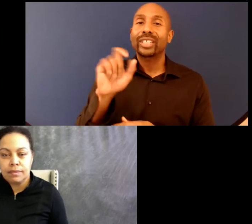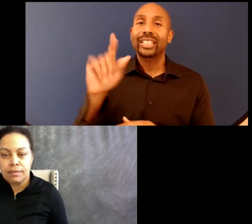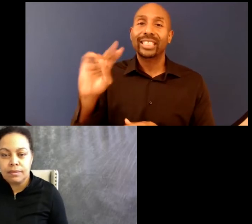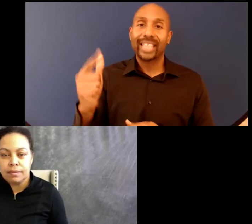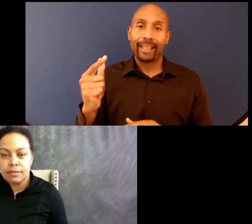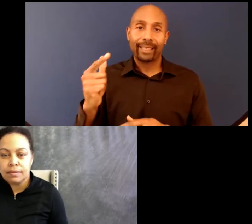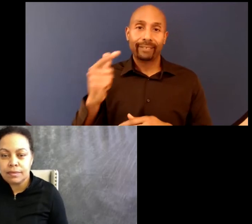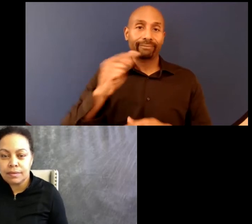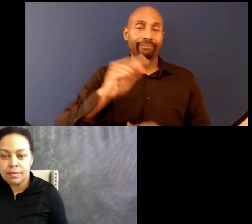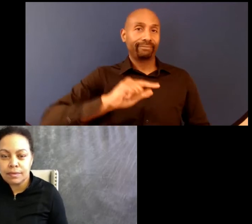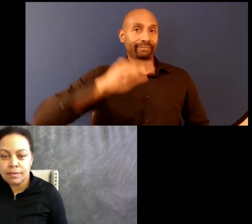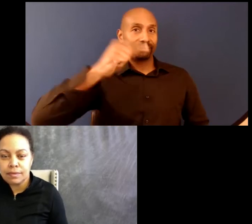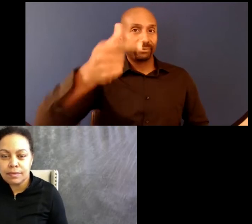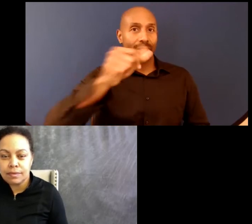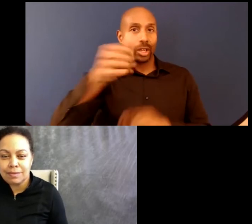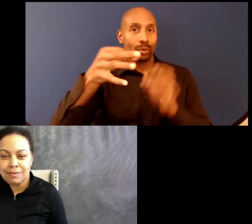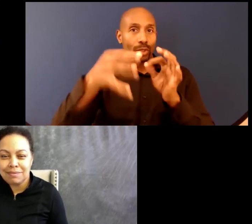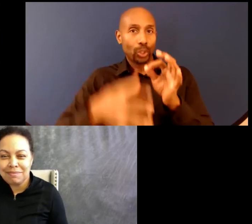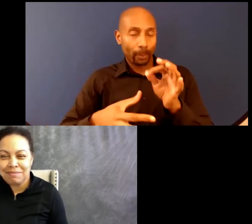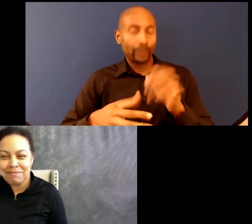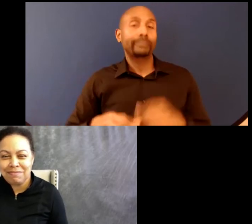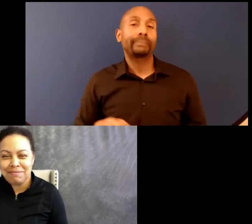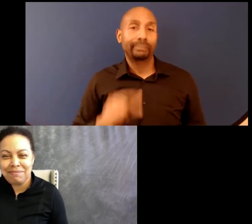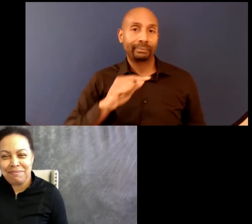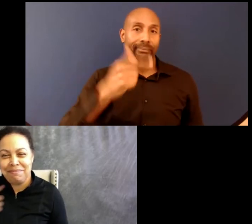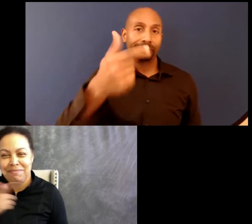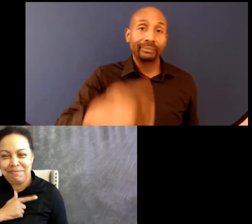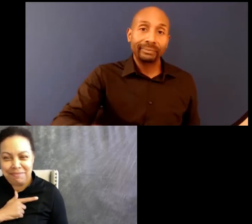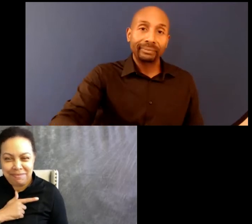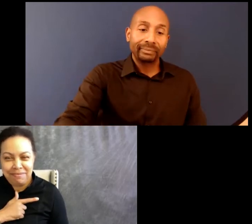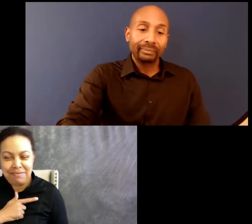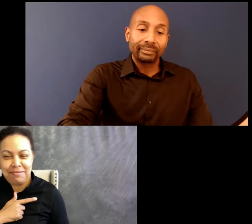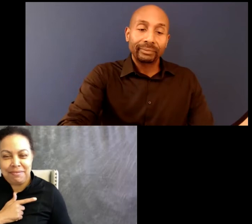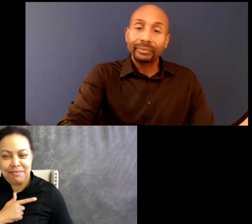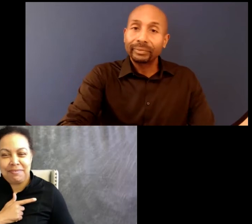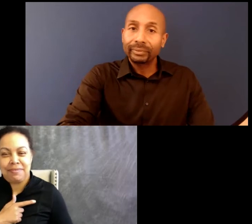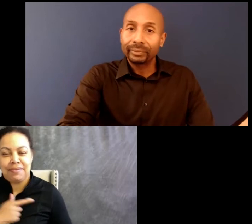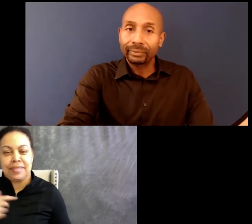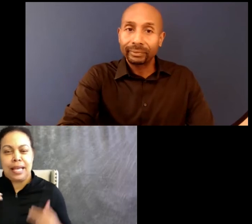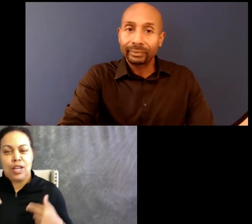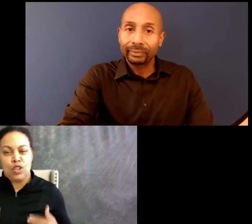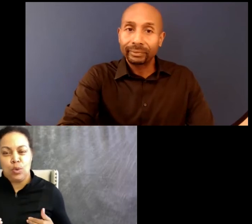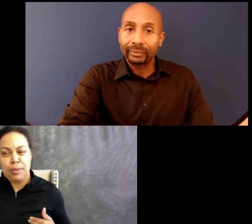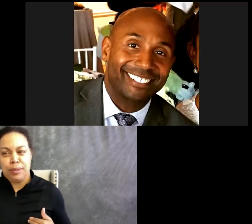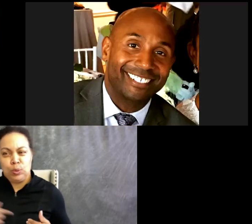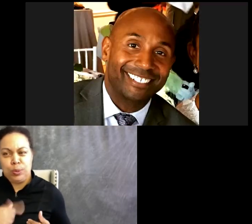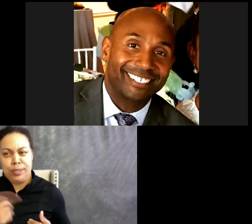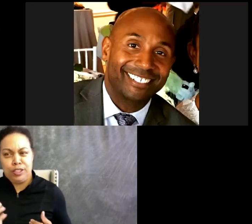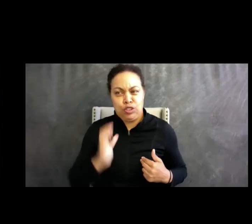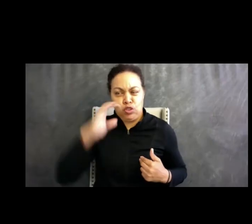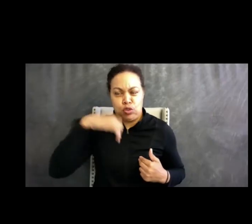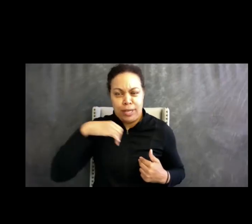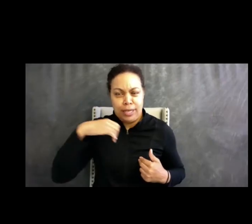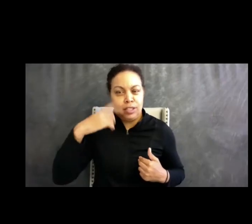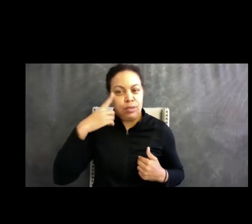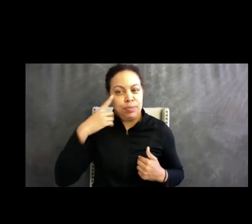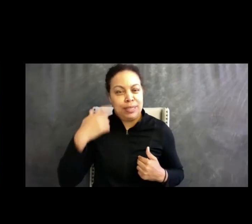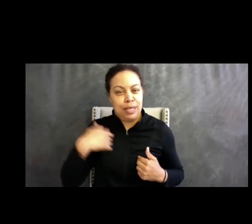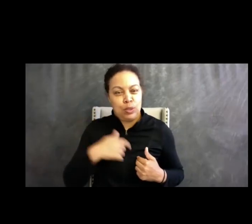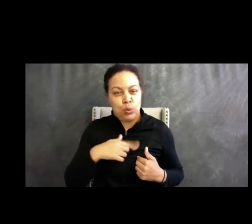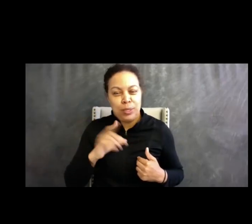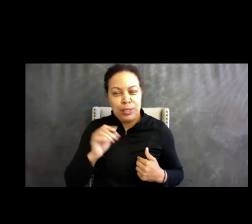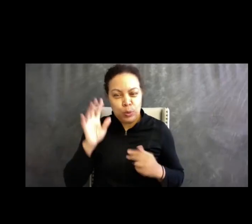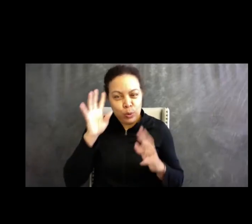beings are very strange because we construct lies that happen in